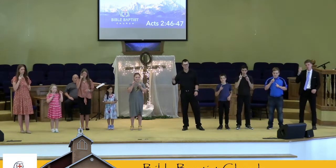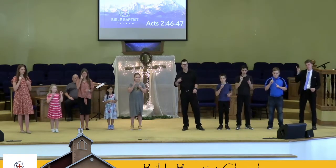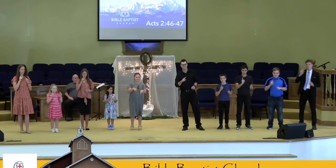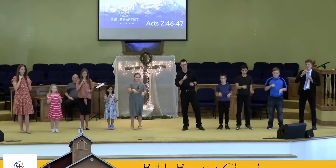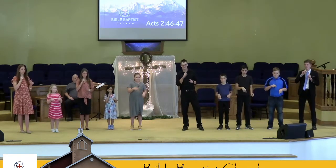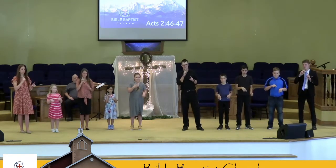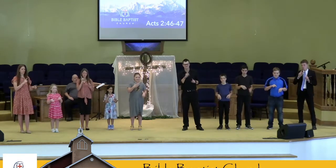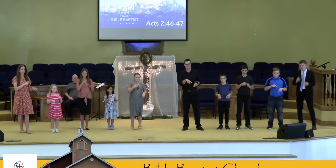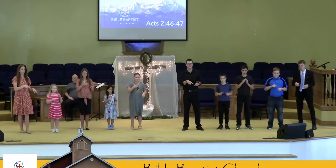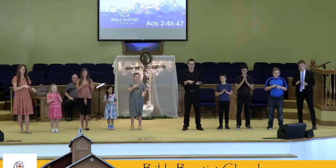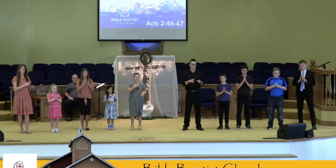He